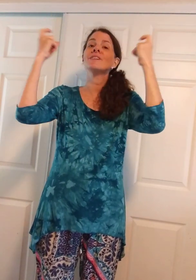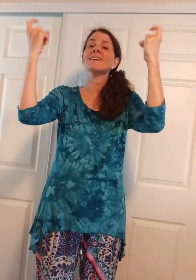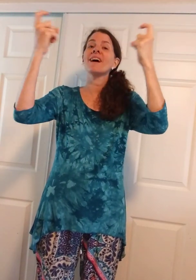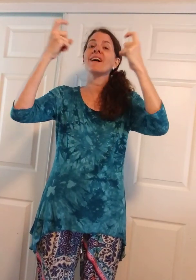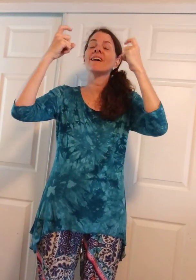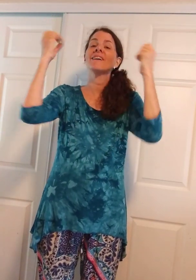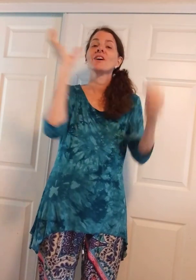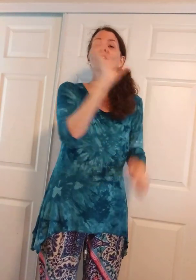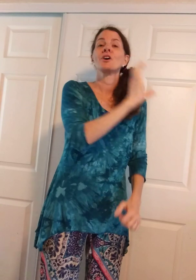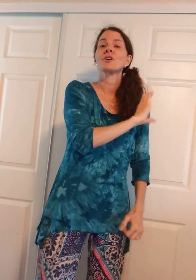forgiveness was born with the precious blood of Jesus Christ.